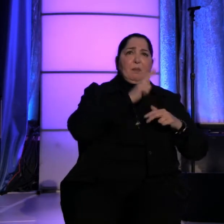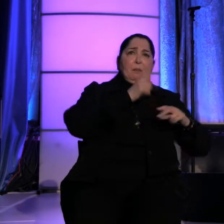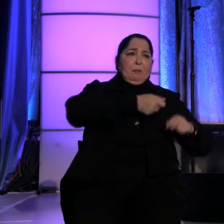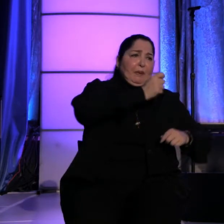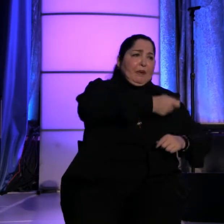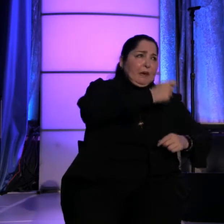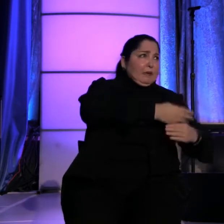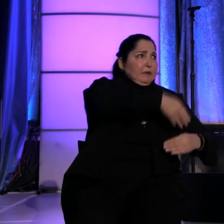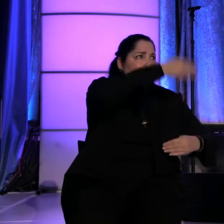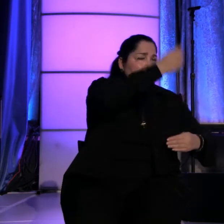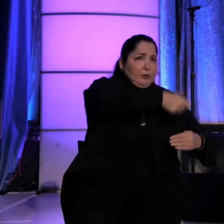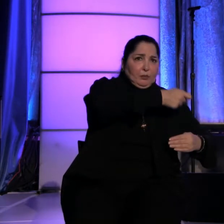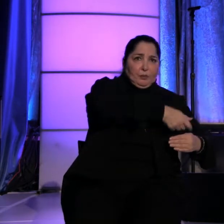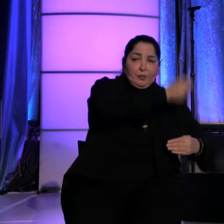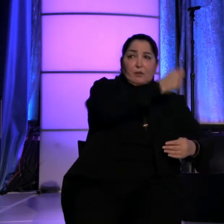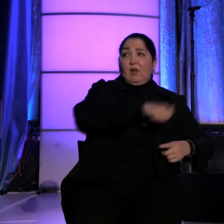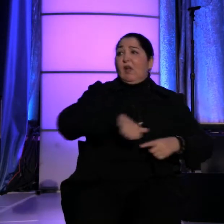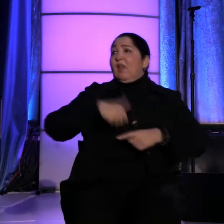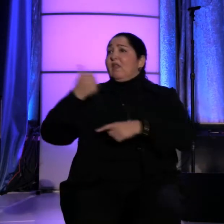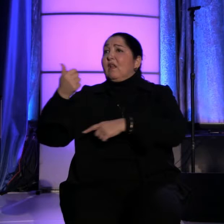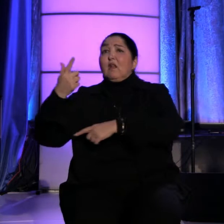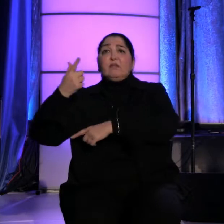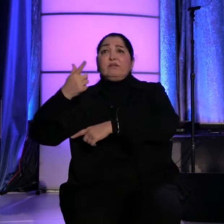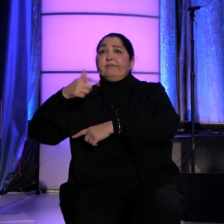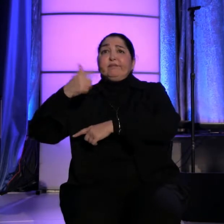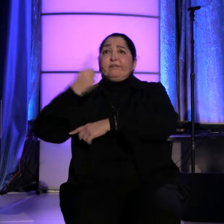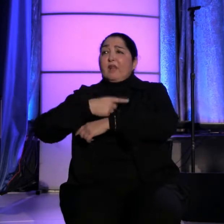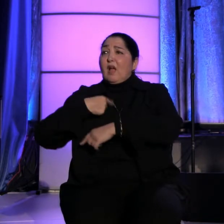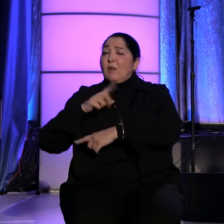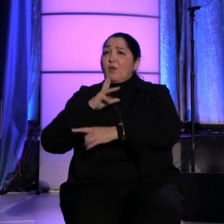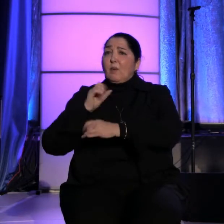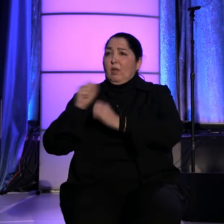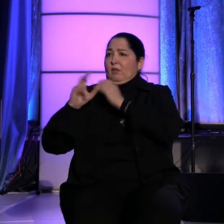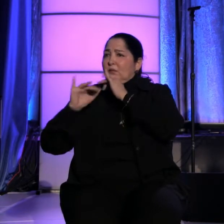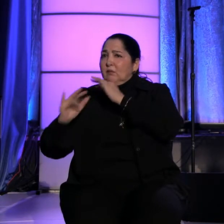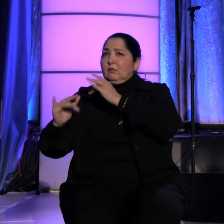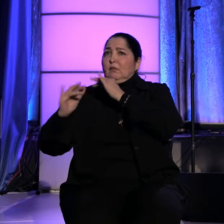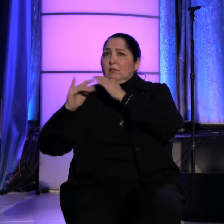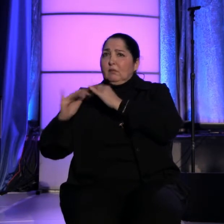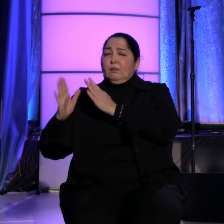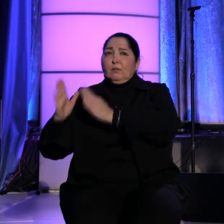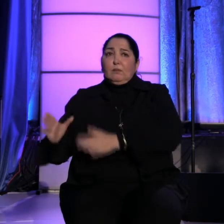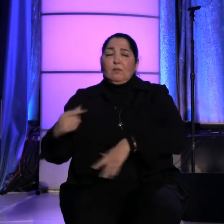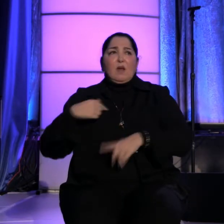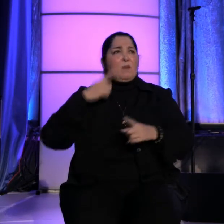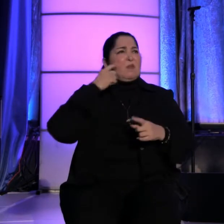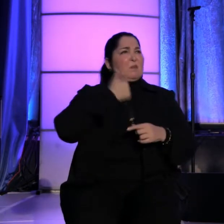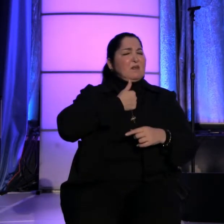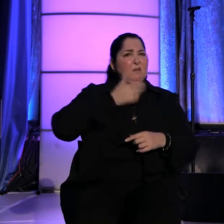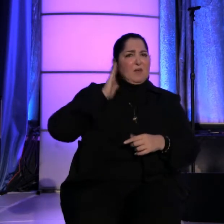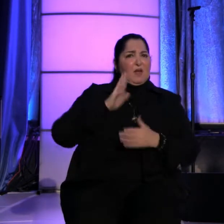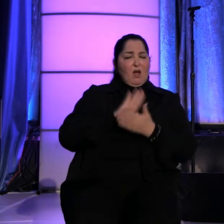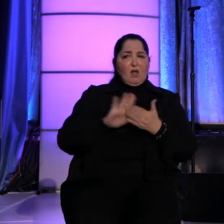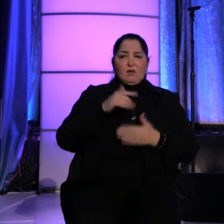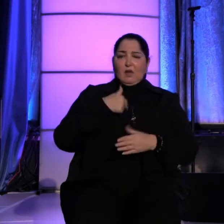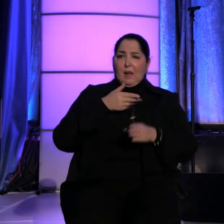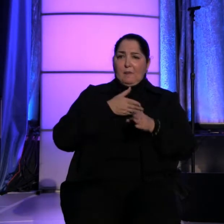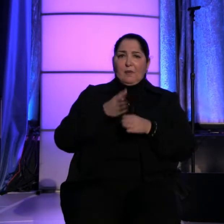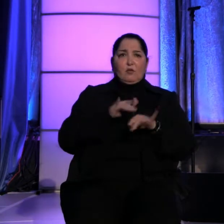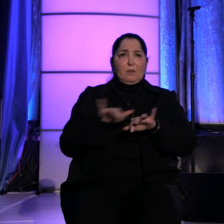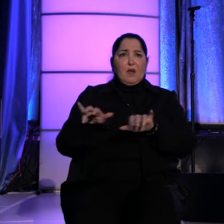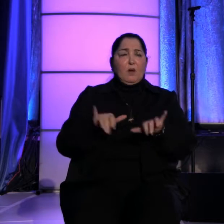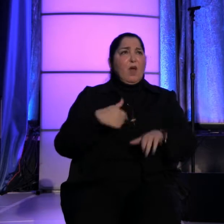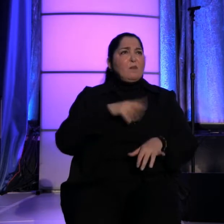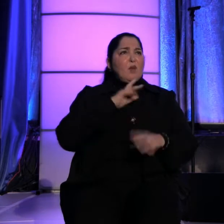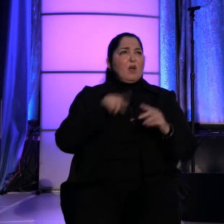oboe players. And some mornings I would wake up and I'd think to myself, I majored in piano in college, and I'm talking about